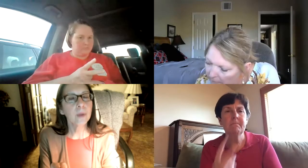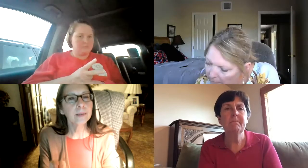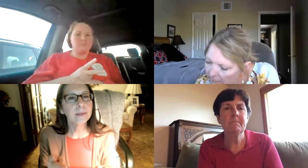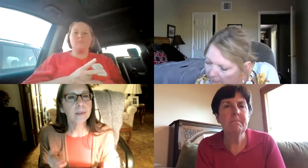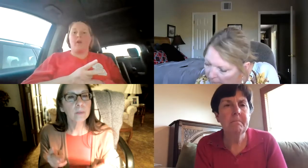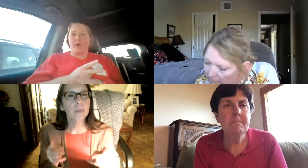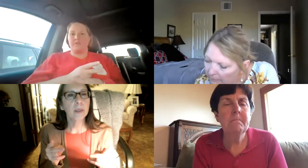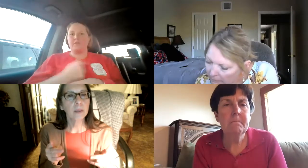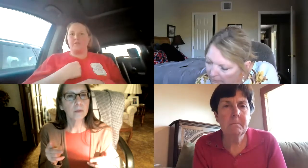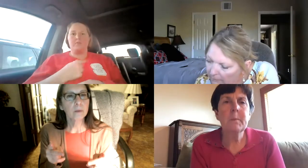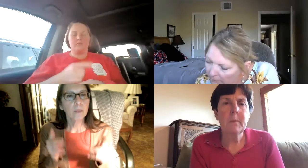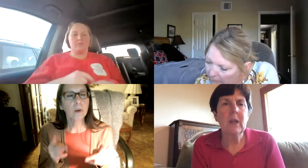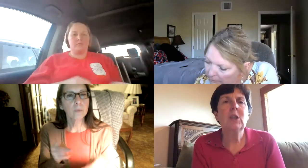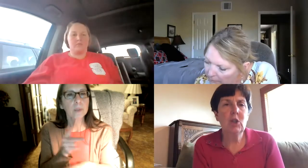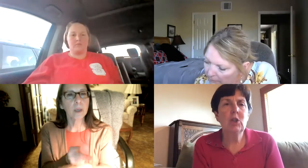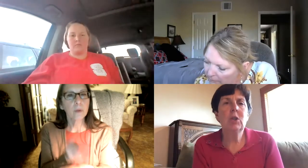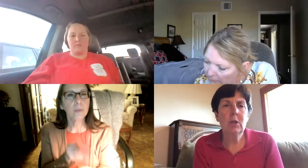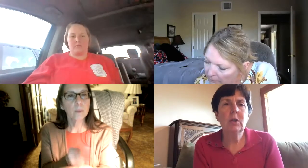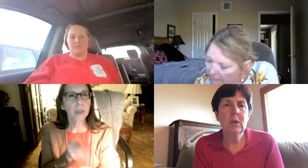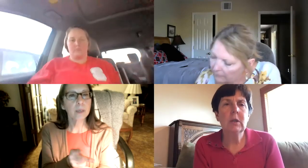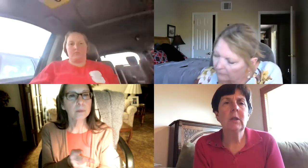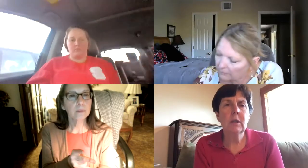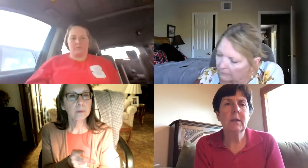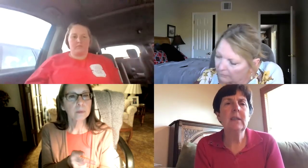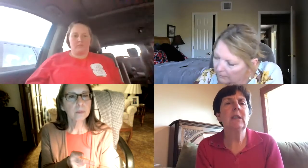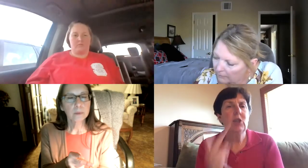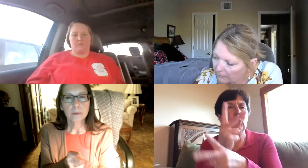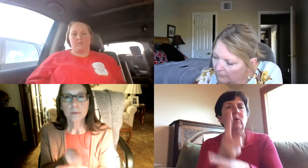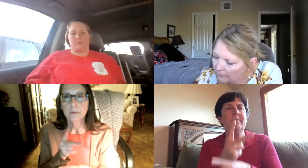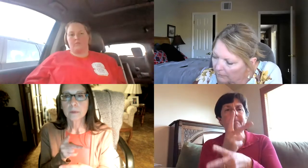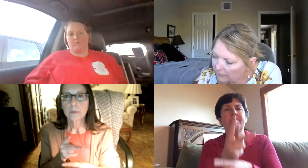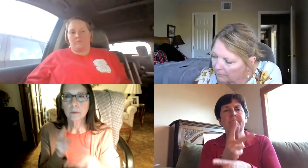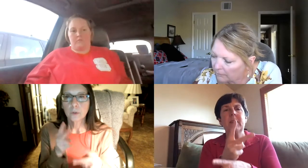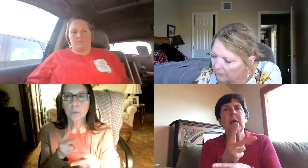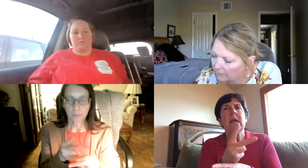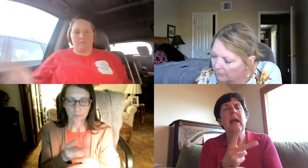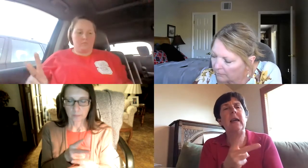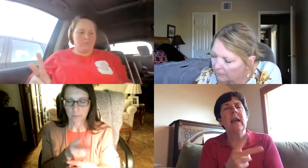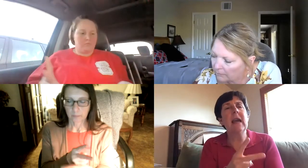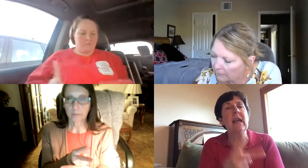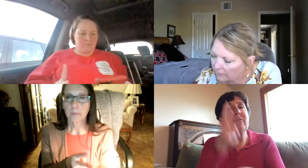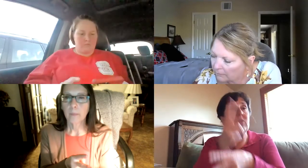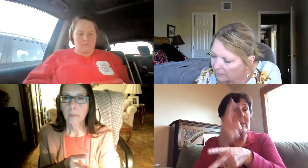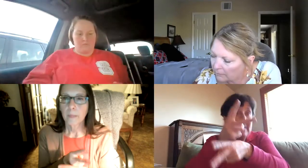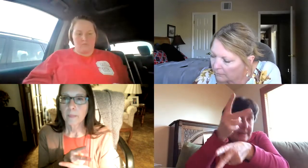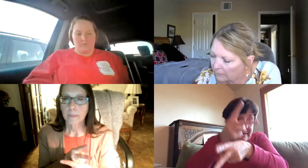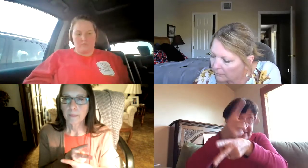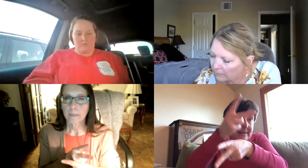too, I did the same thing. I thought they were K's. Two. Two. And if